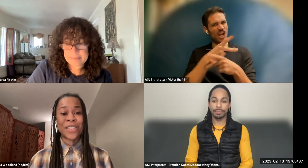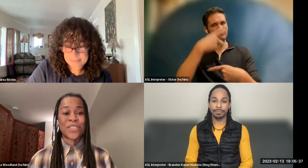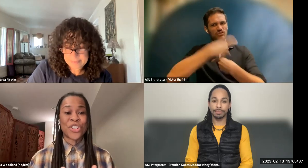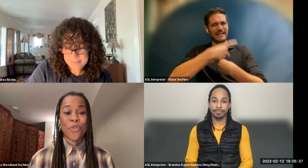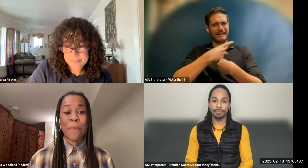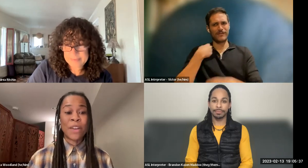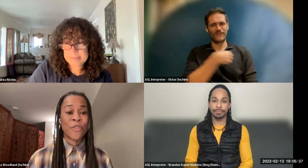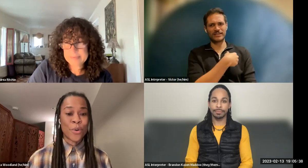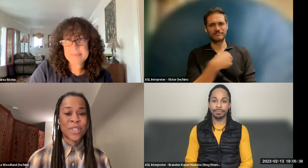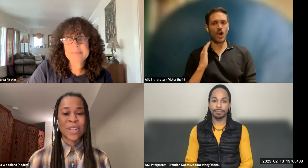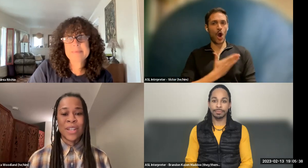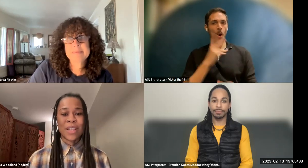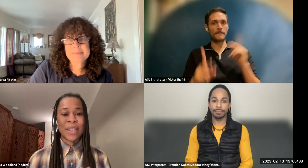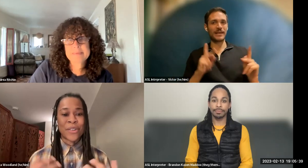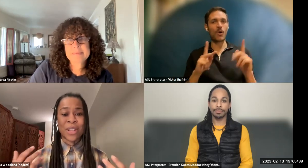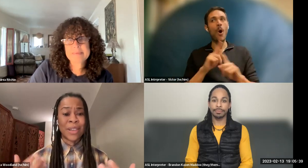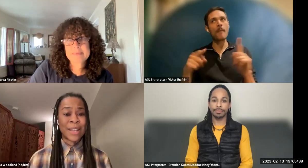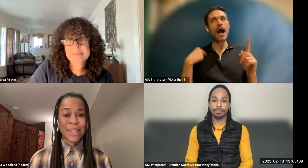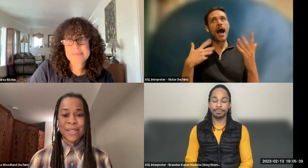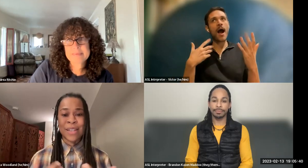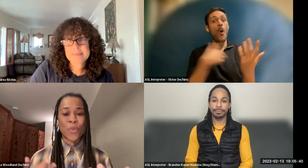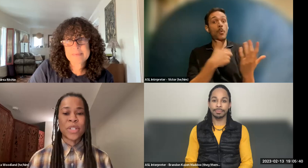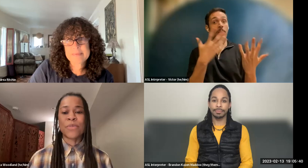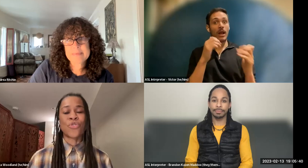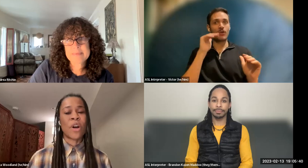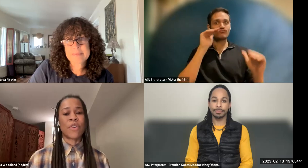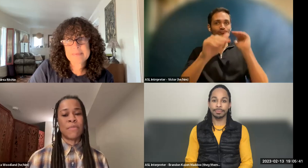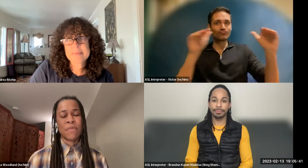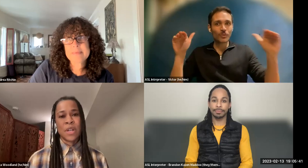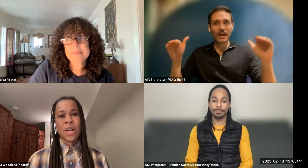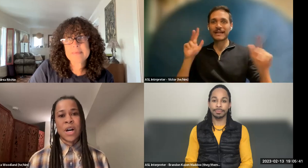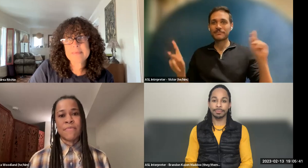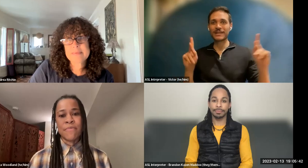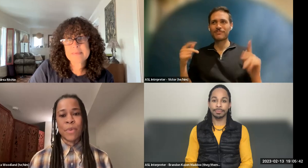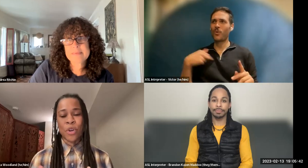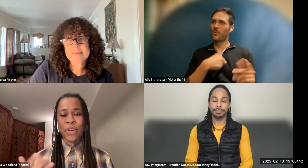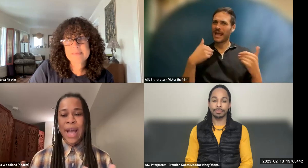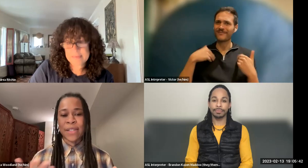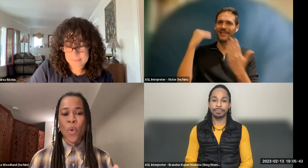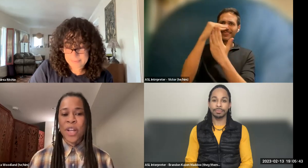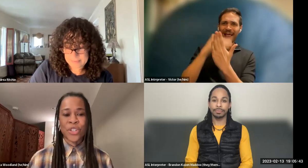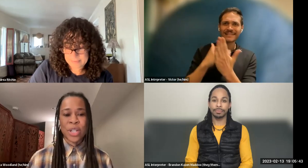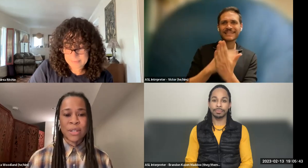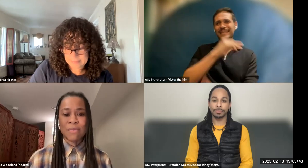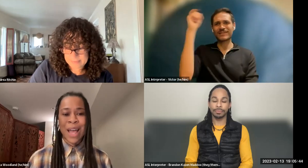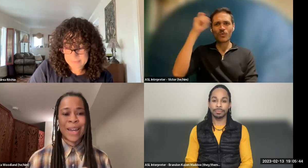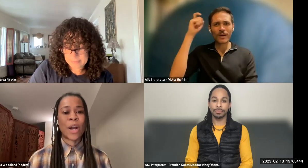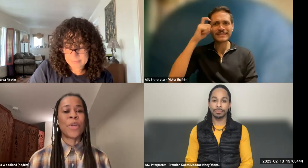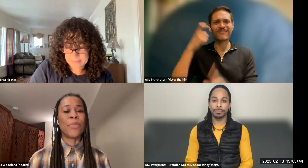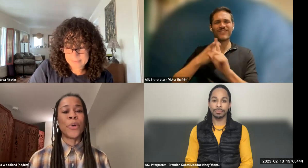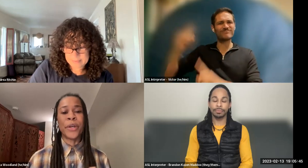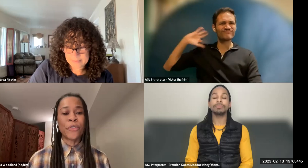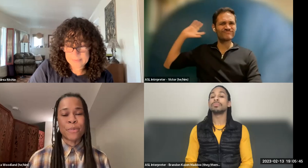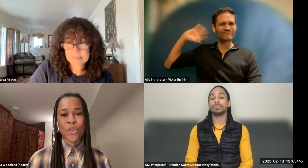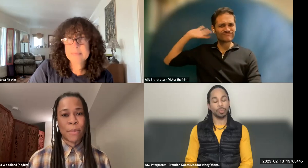seed is to just remind folks that there's lessons and wisdom to draw from. The book really asks the question, how